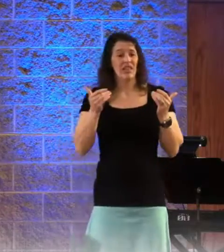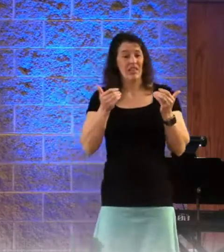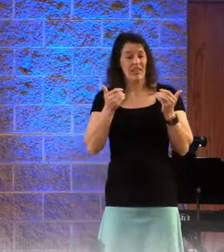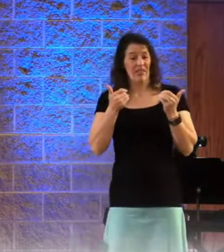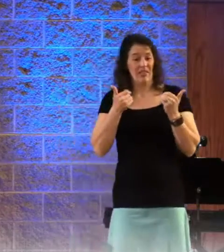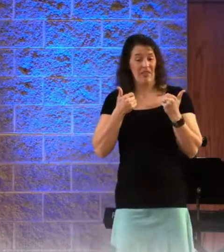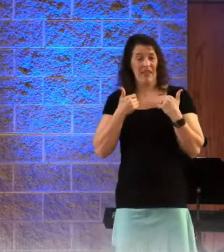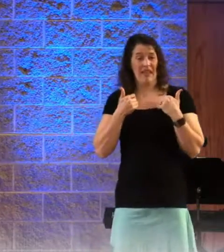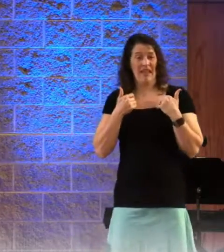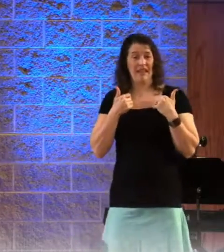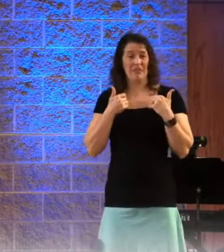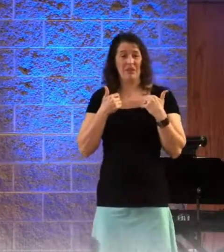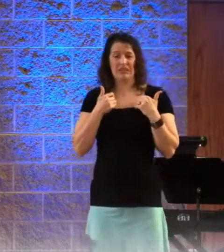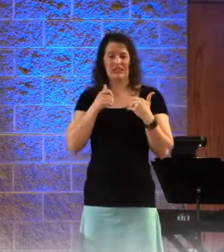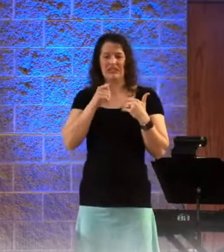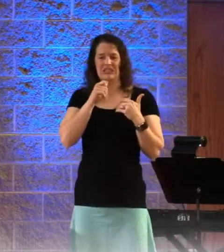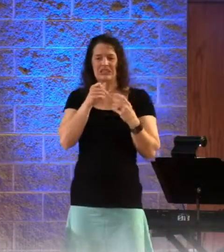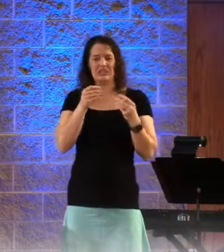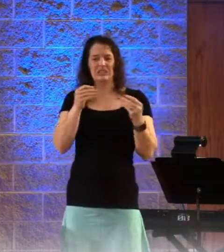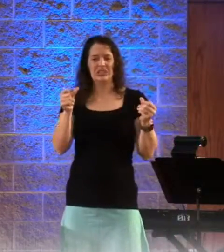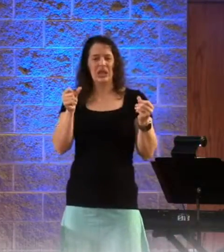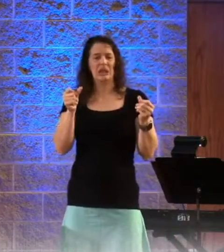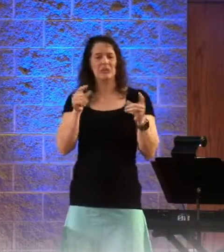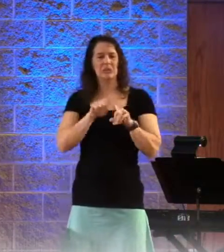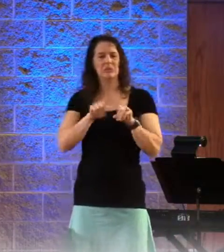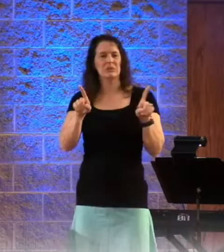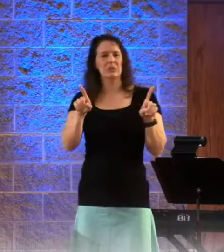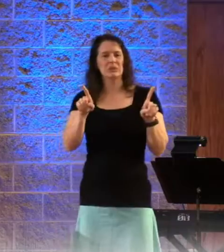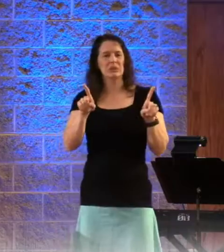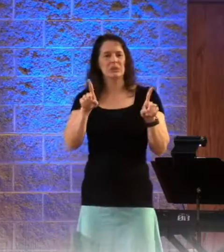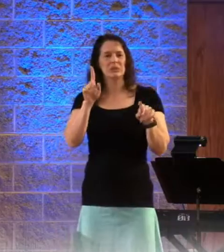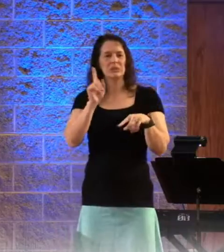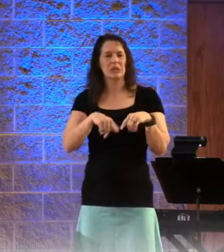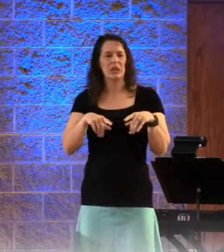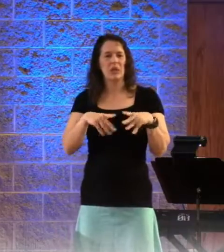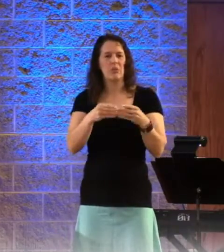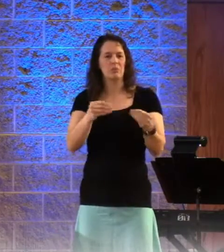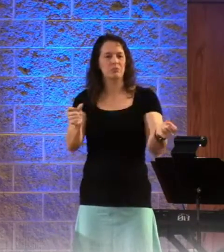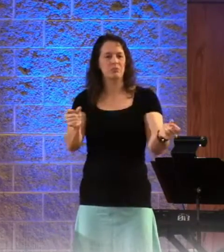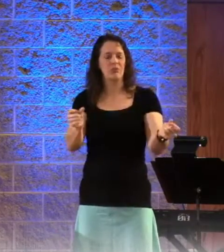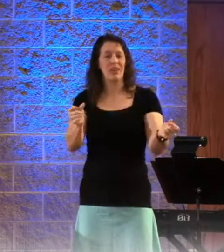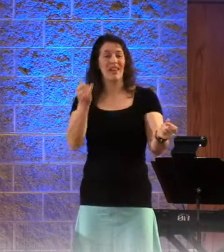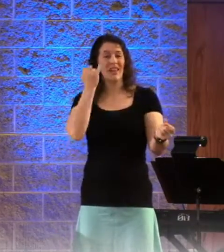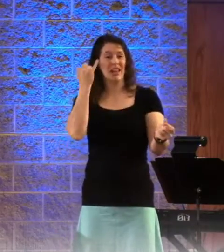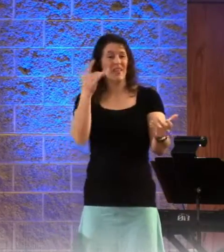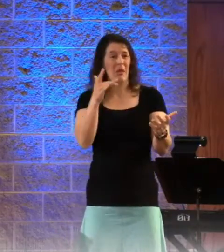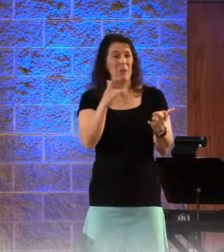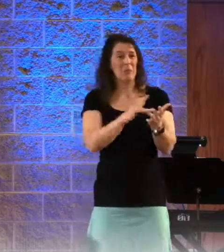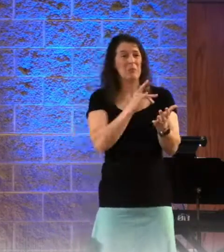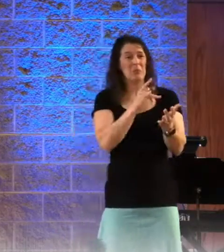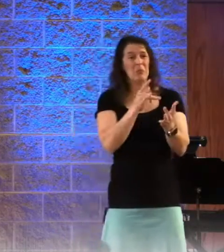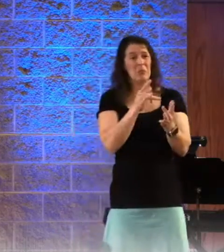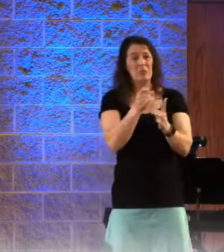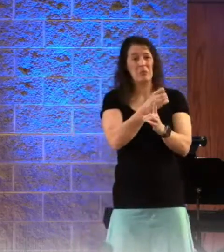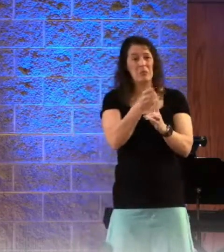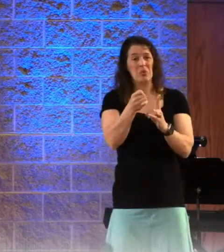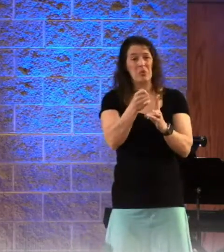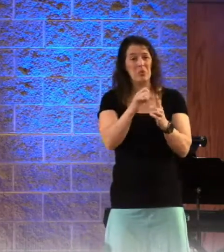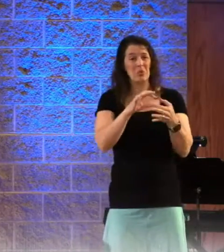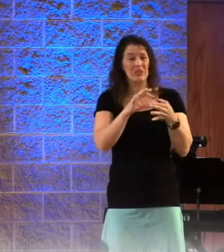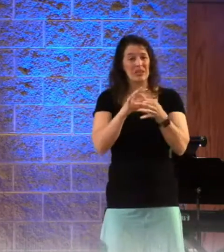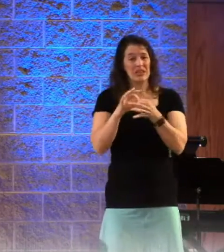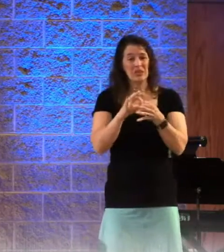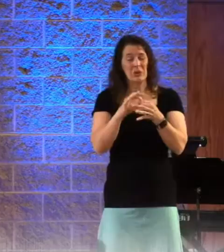irreconcilable differences? What happens if there's an abusive relationship? What if a husband is beating up on